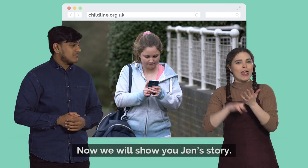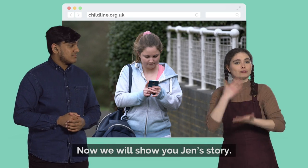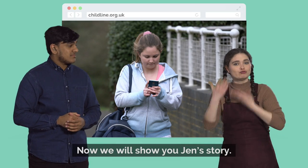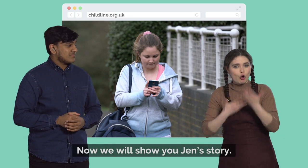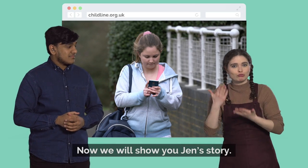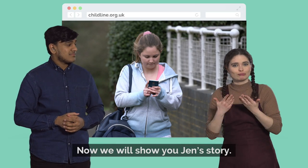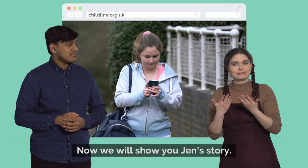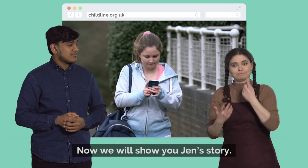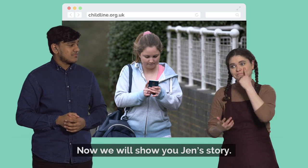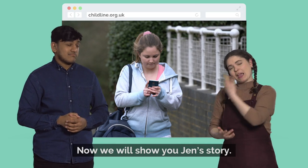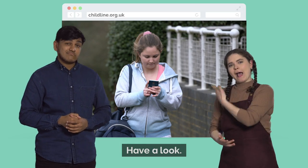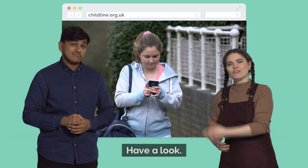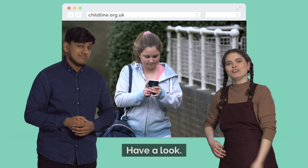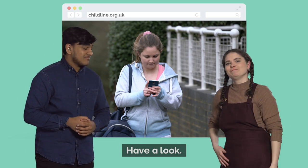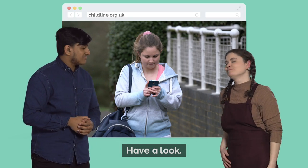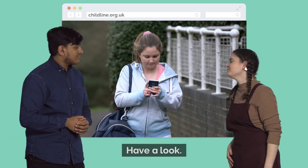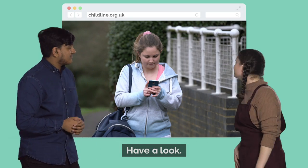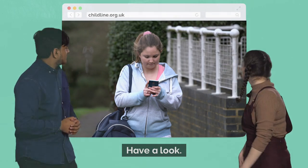Now we will show you Jen's story. Have a look.